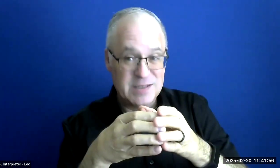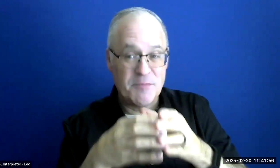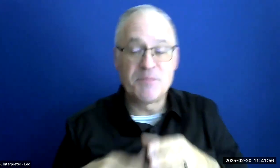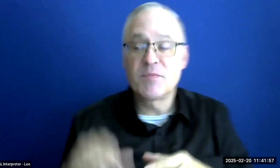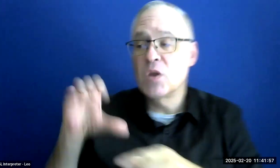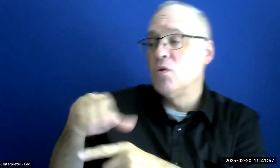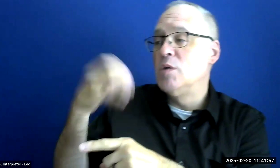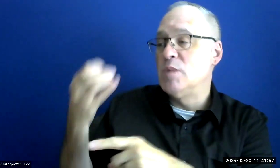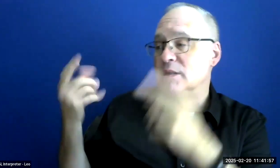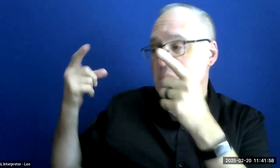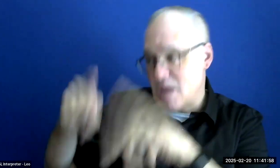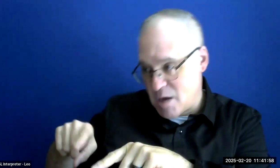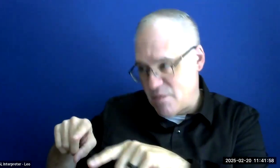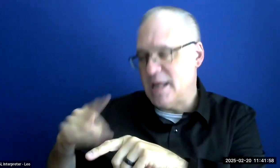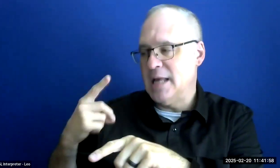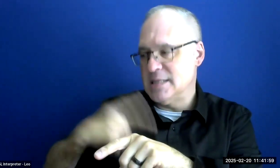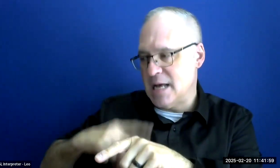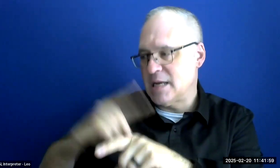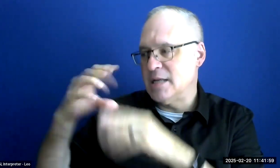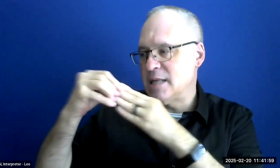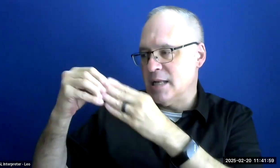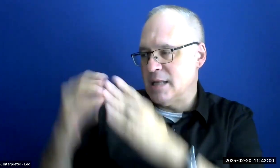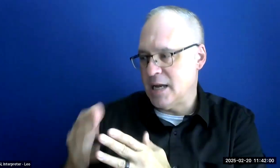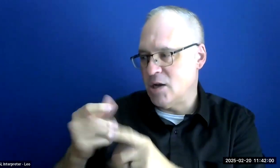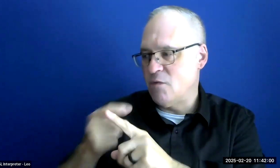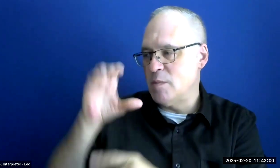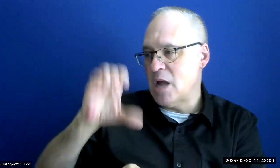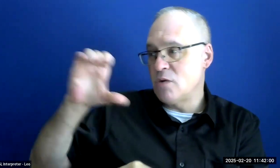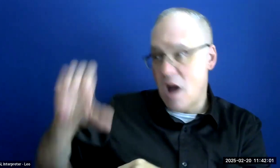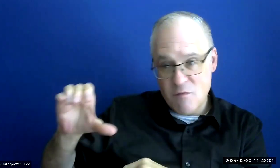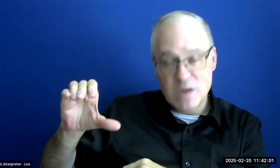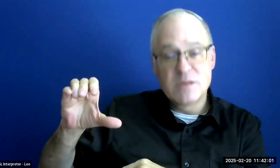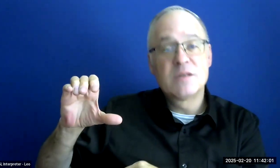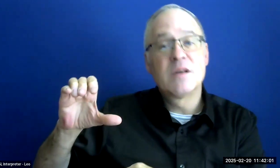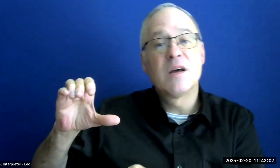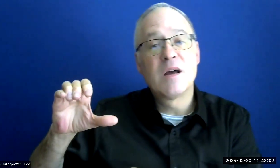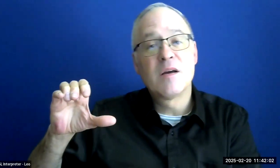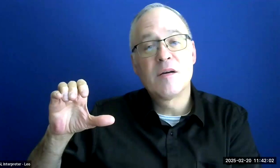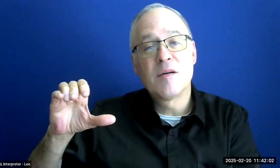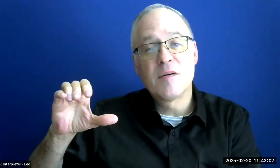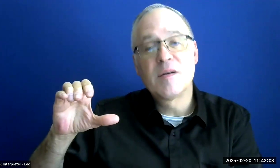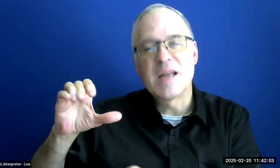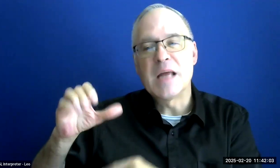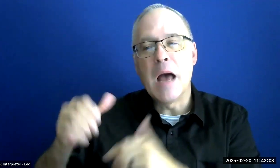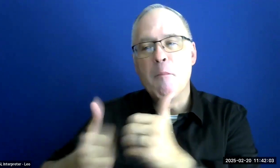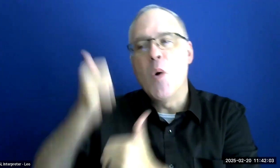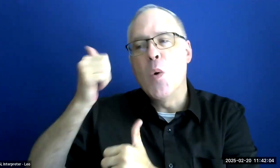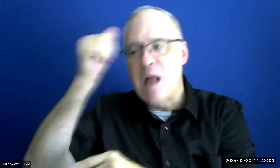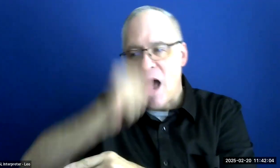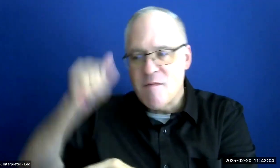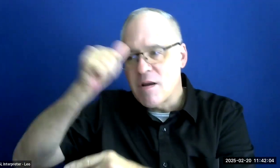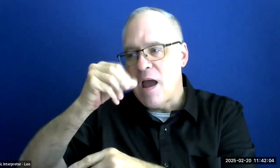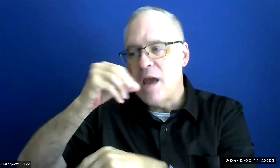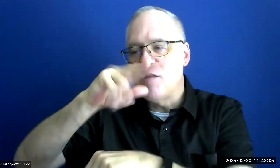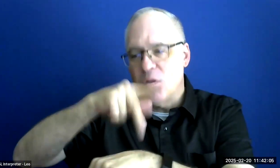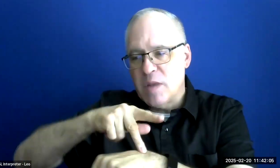group of delegates and other leaders in the central conferences, specifically and predominantly in the Philippines and Africa, as well